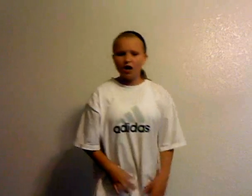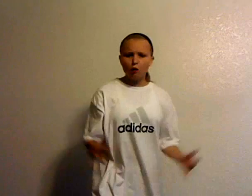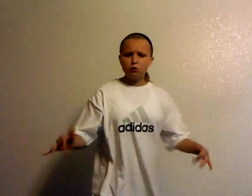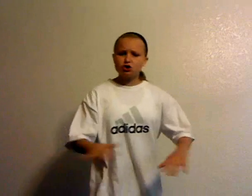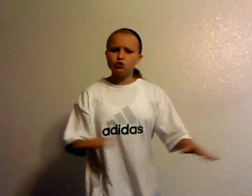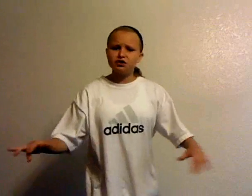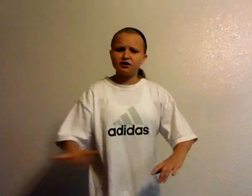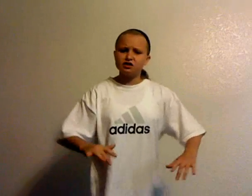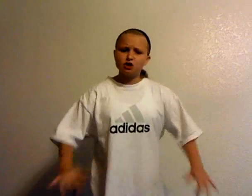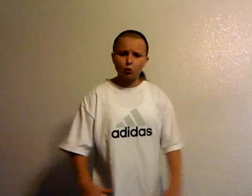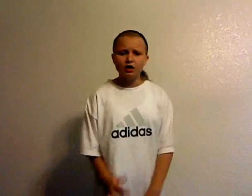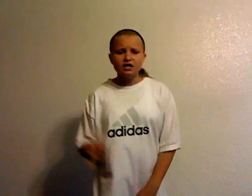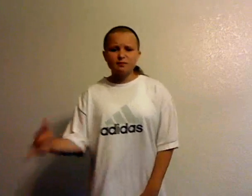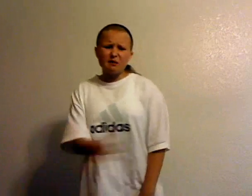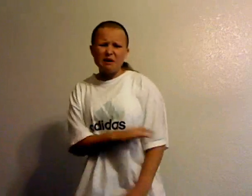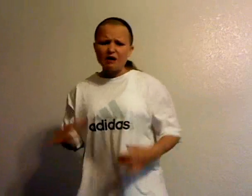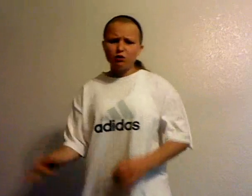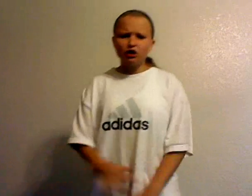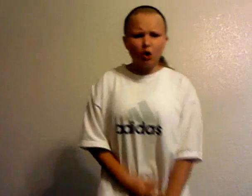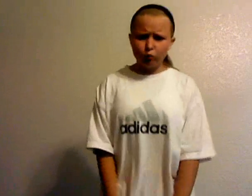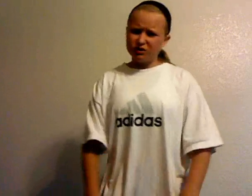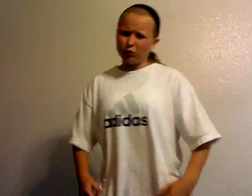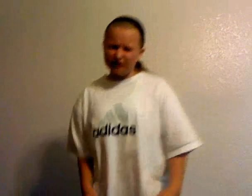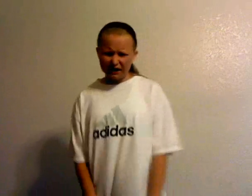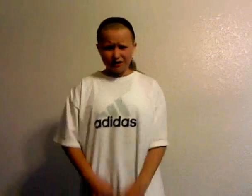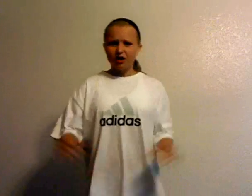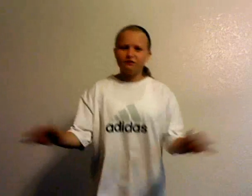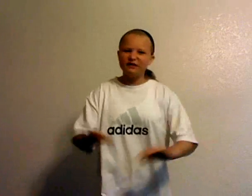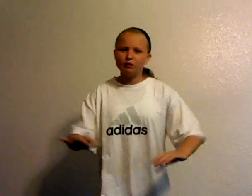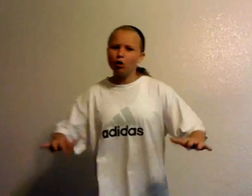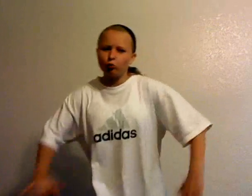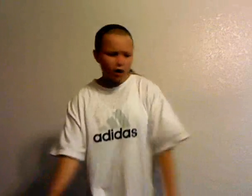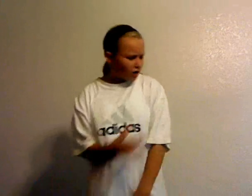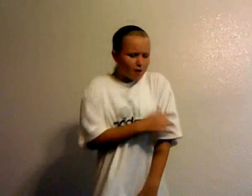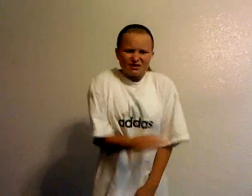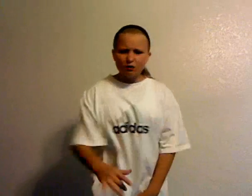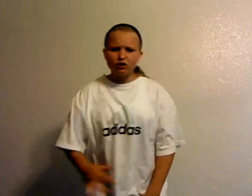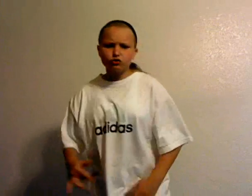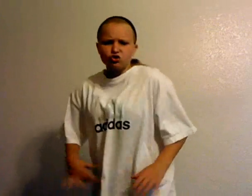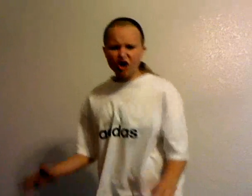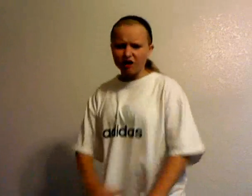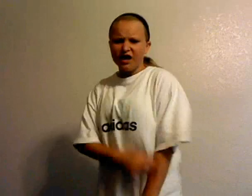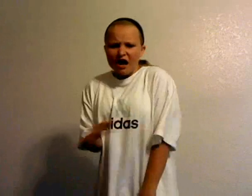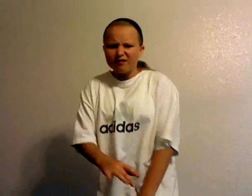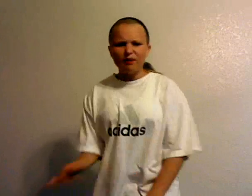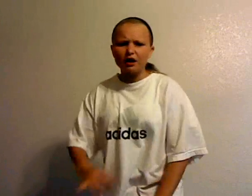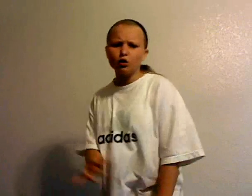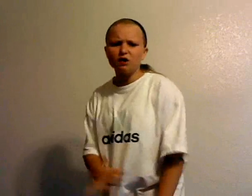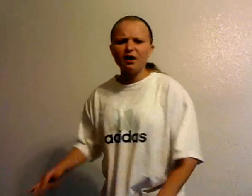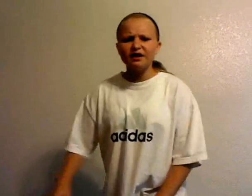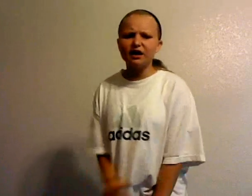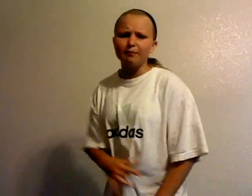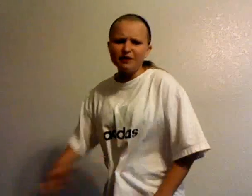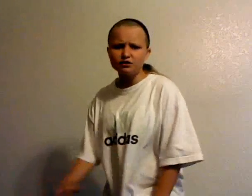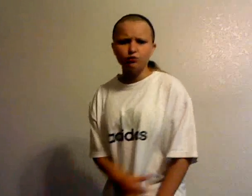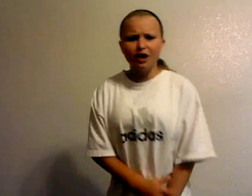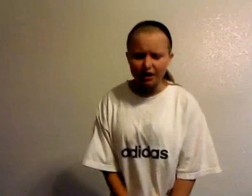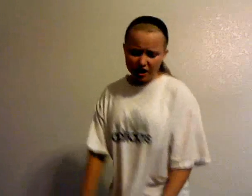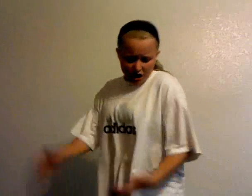I'm watching this huge story It's May and May when I know you're somewhat dying The formula of crime, but someone needs to shine Everybody on their money like a beast on their honey